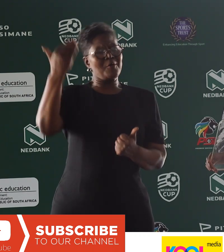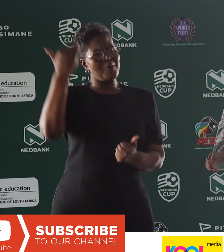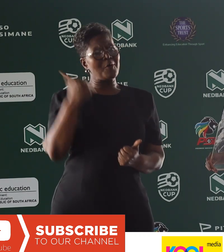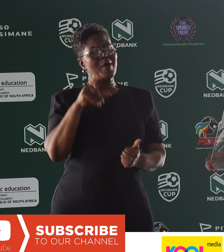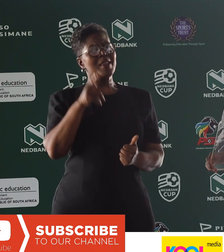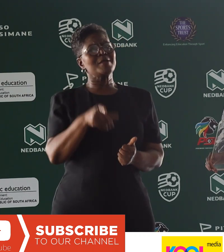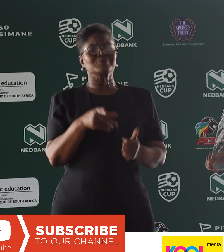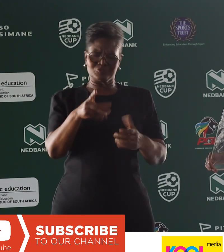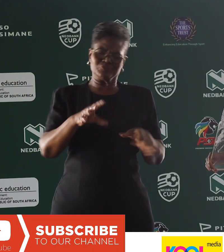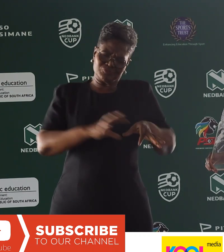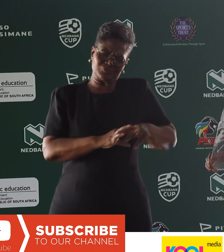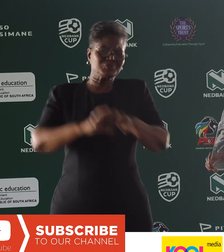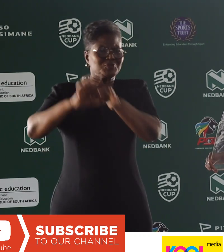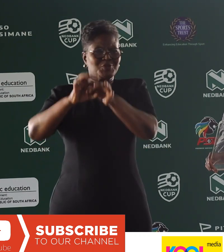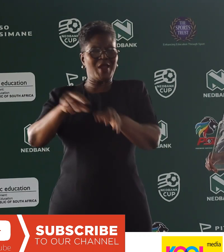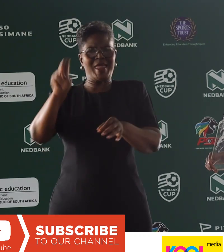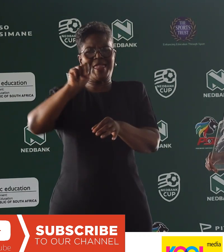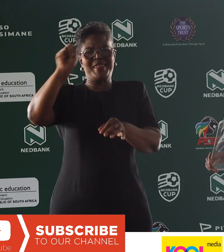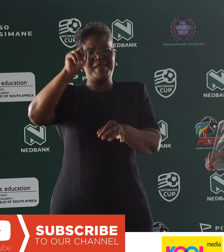Thank you very much, Kenzan.